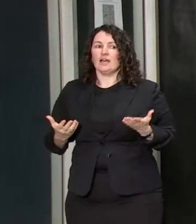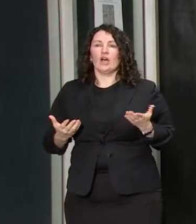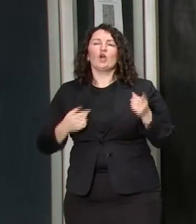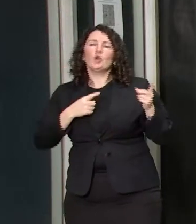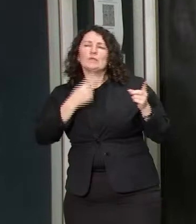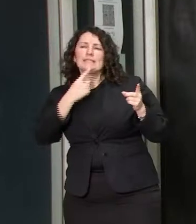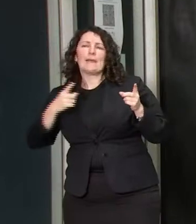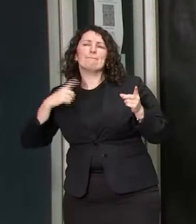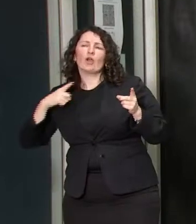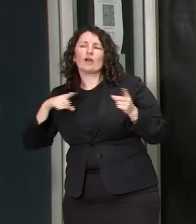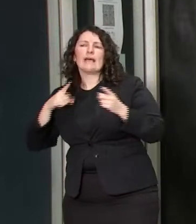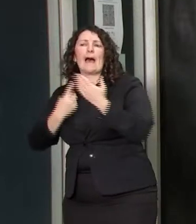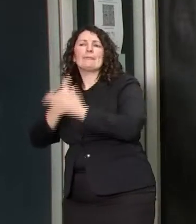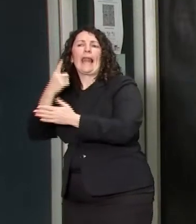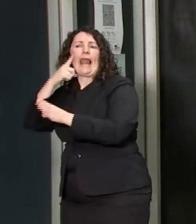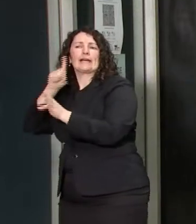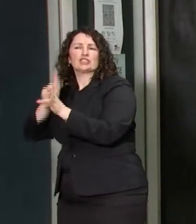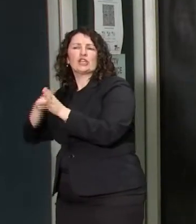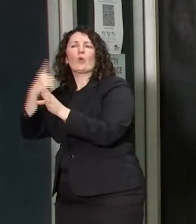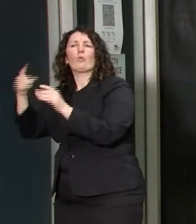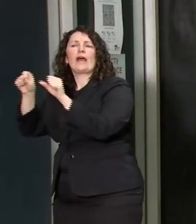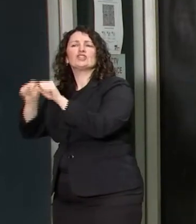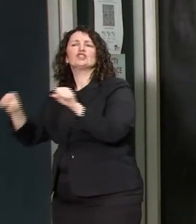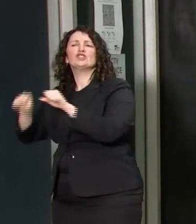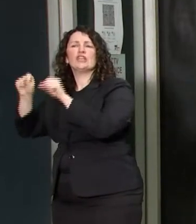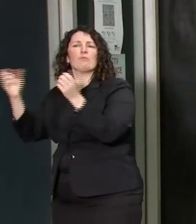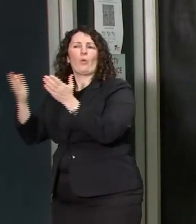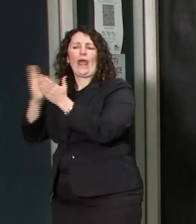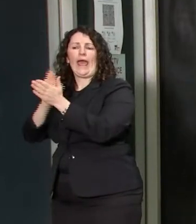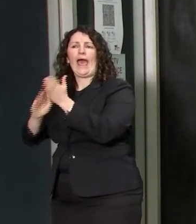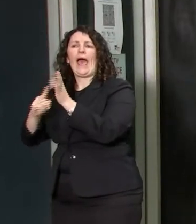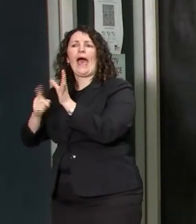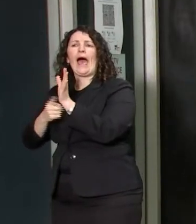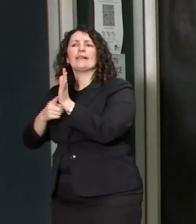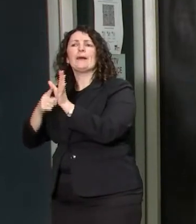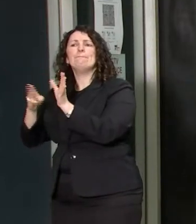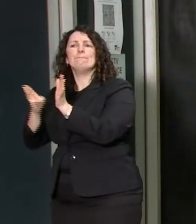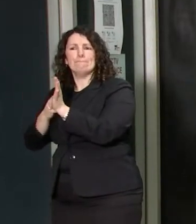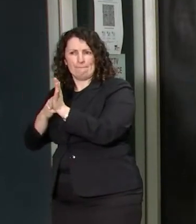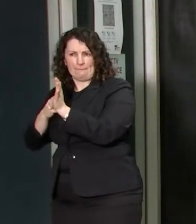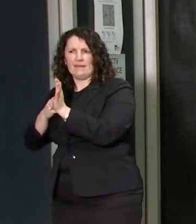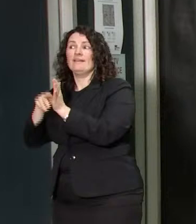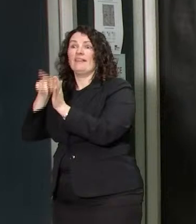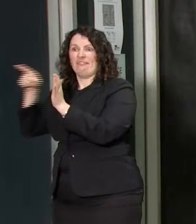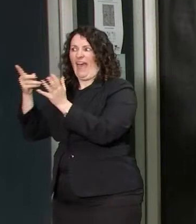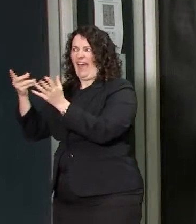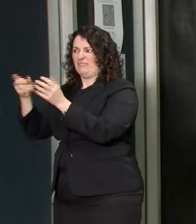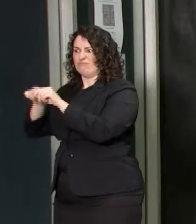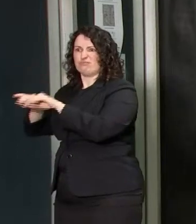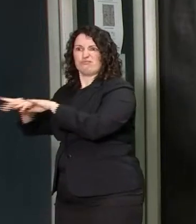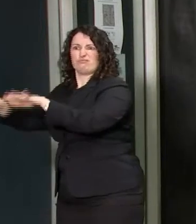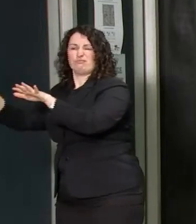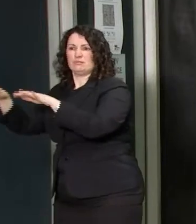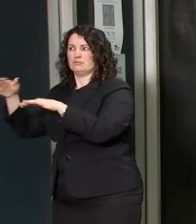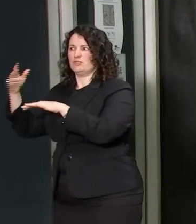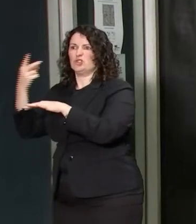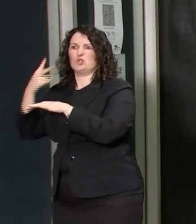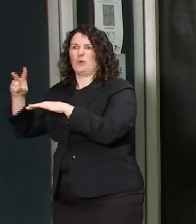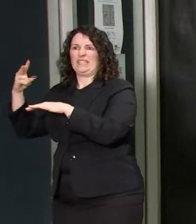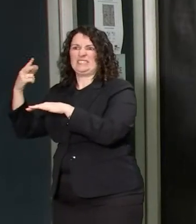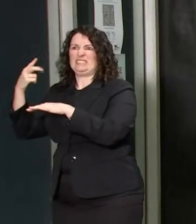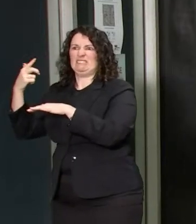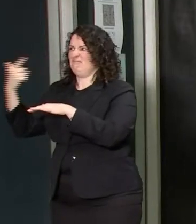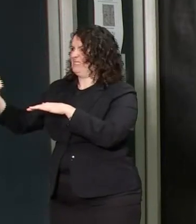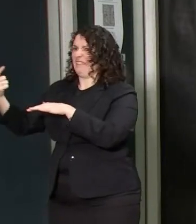Now, the industry tells us that that case wasn't an actual commercial gym, that it was a warehouse-type friends setup, that